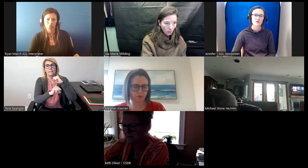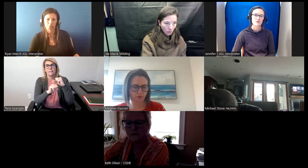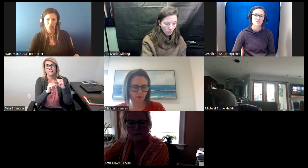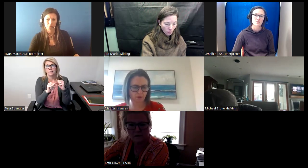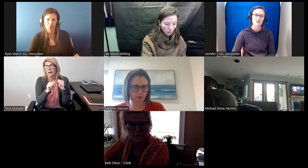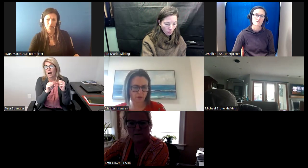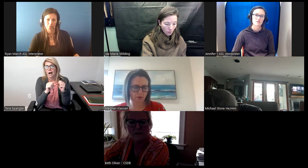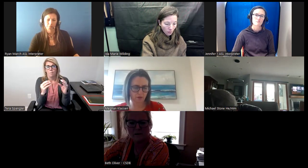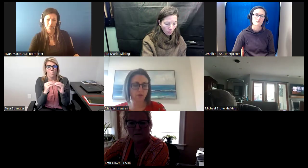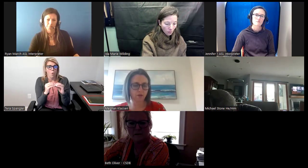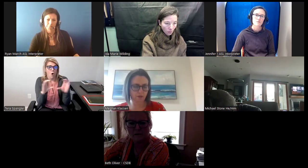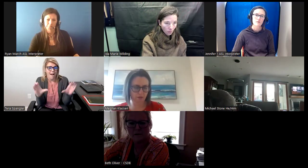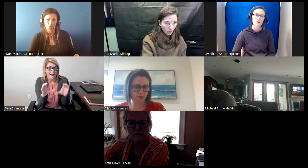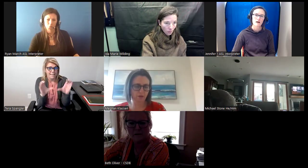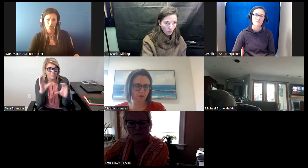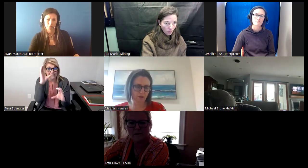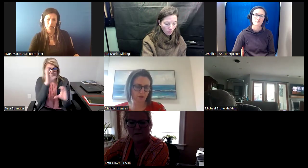establishing a foundation,